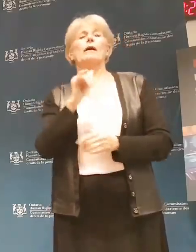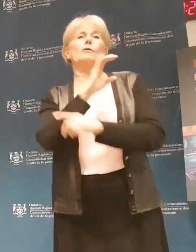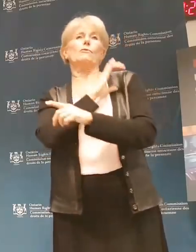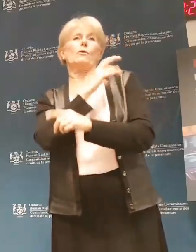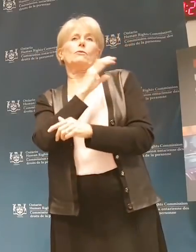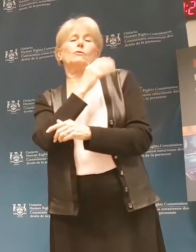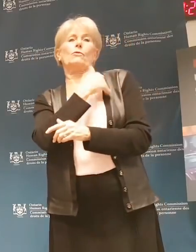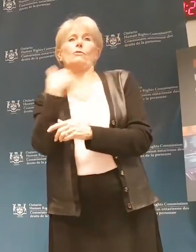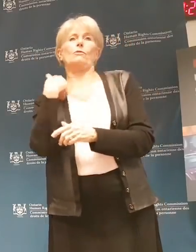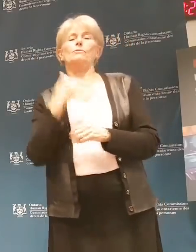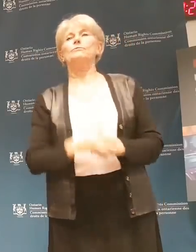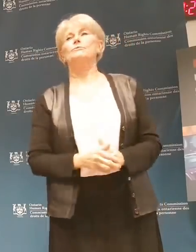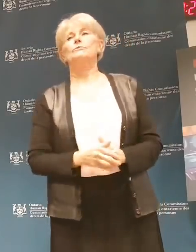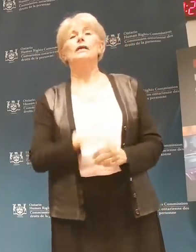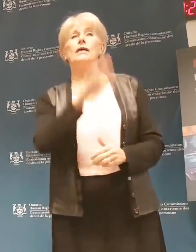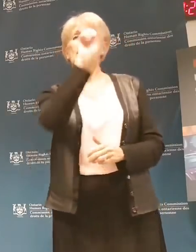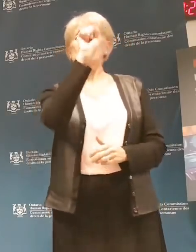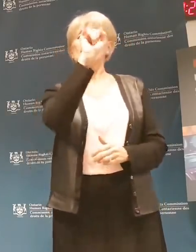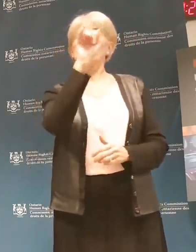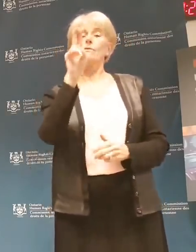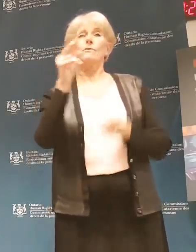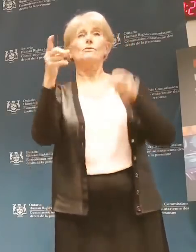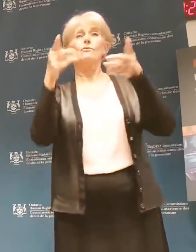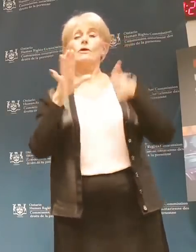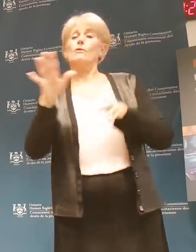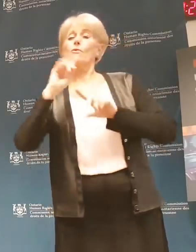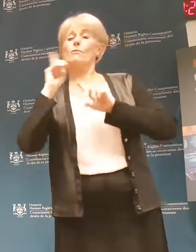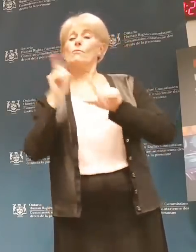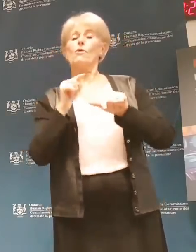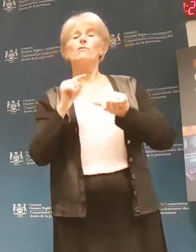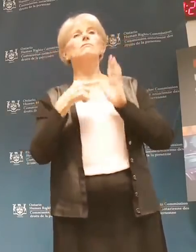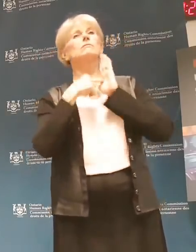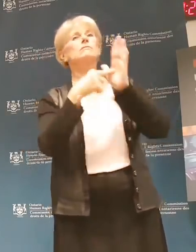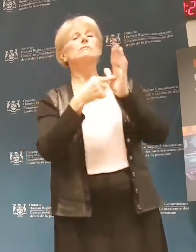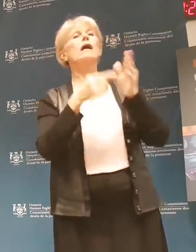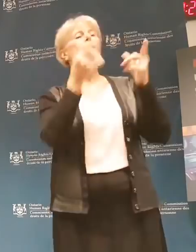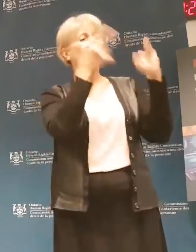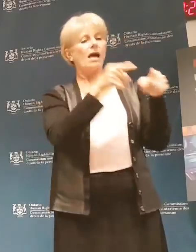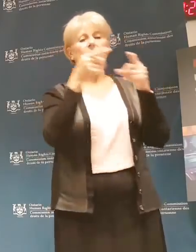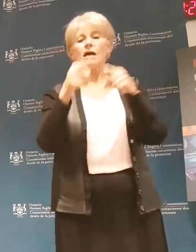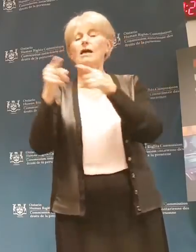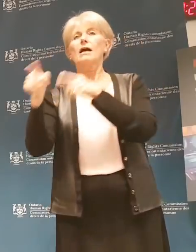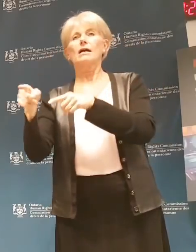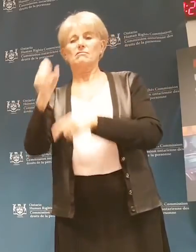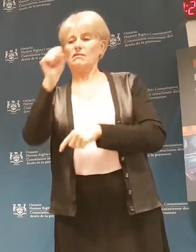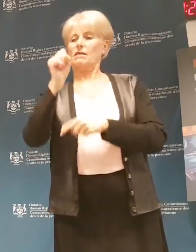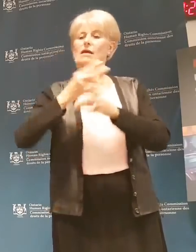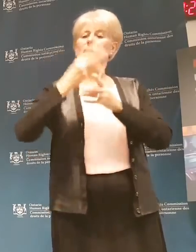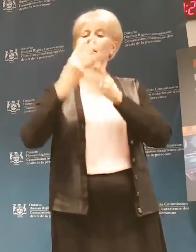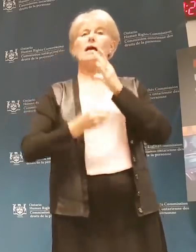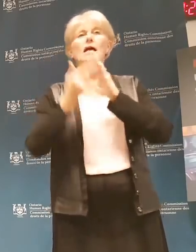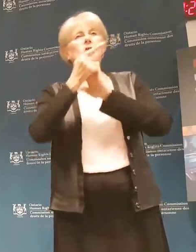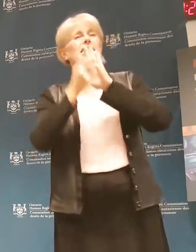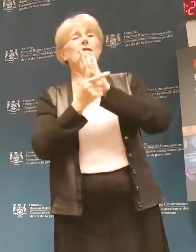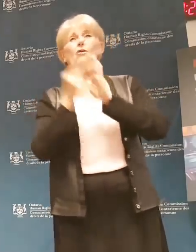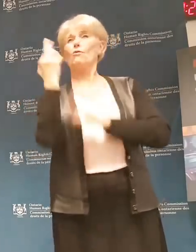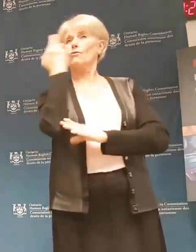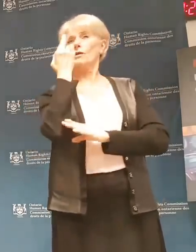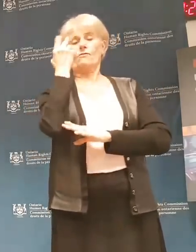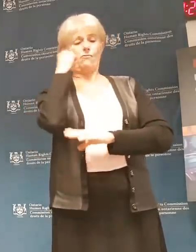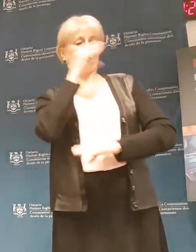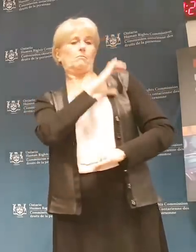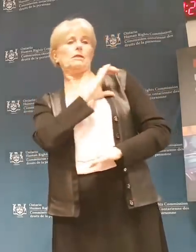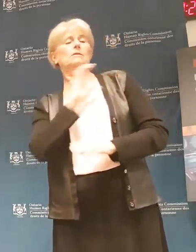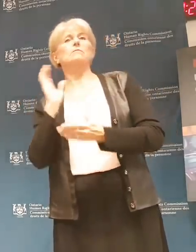officers. The SIU director's reports reveal instances where there was a lack of legal basis for